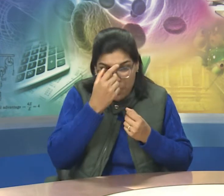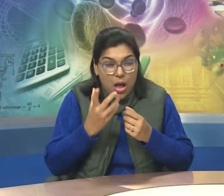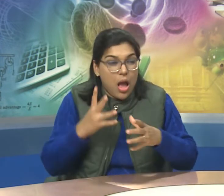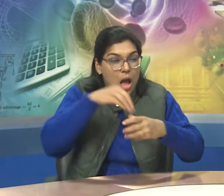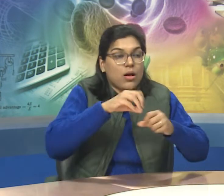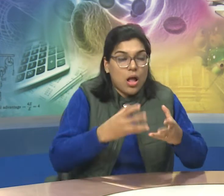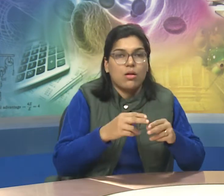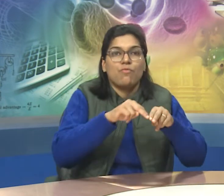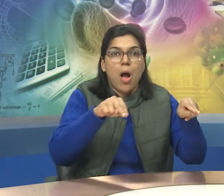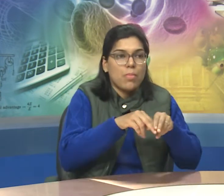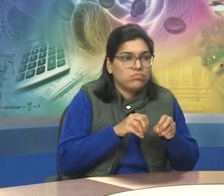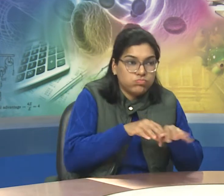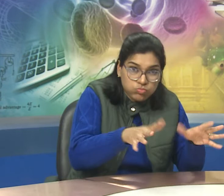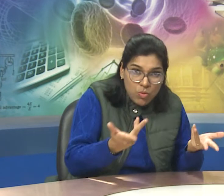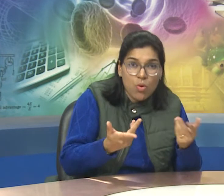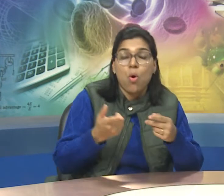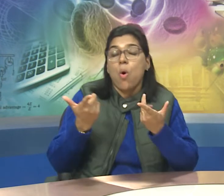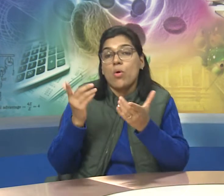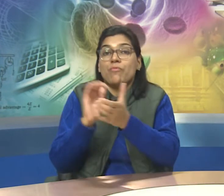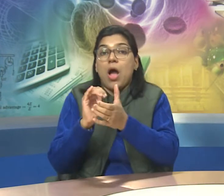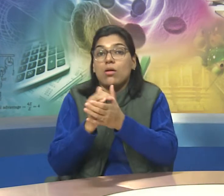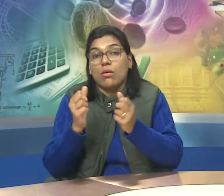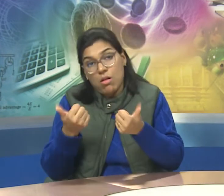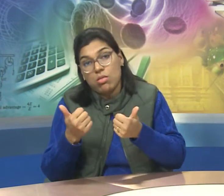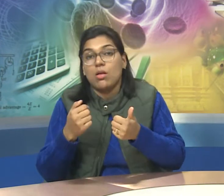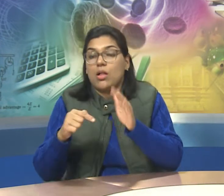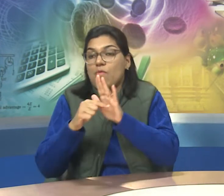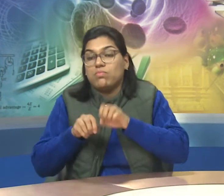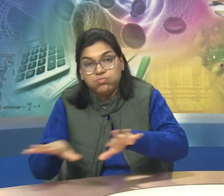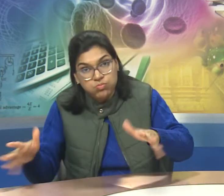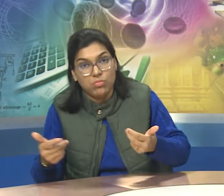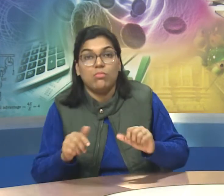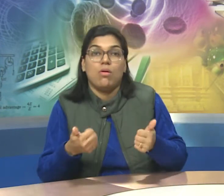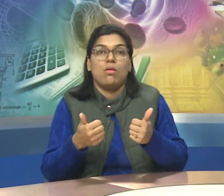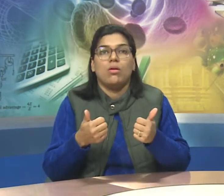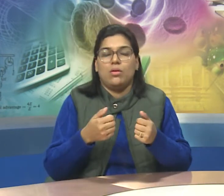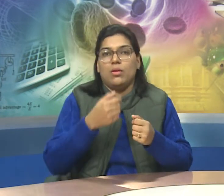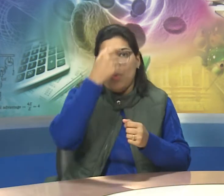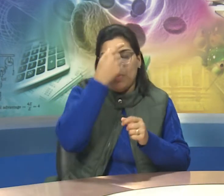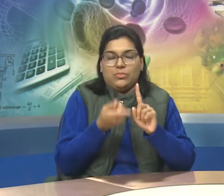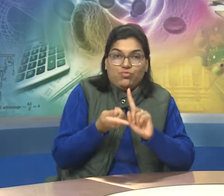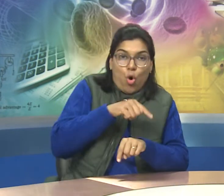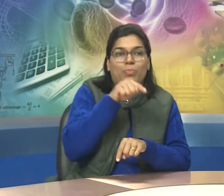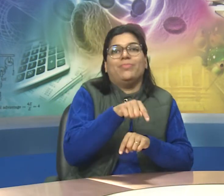which cause problem not only to the individual but to